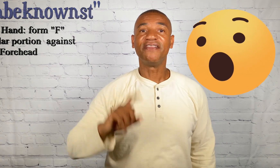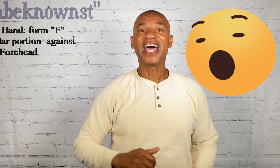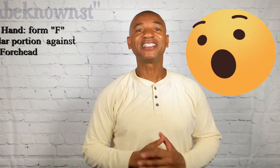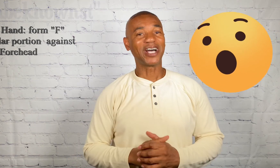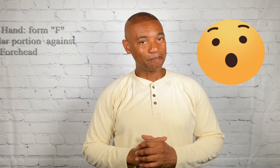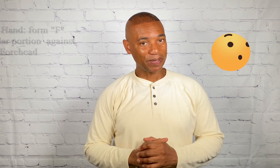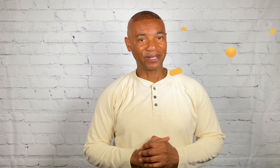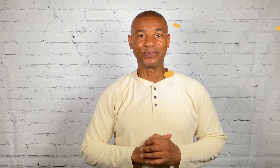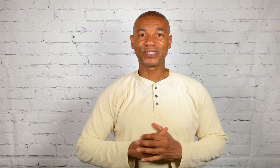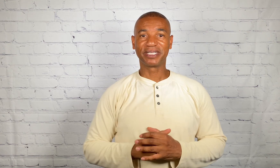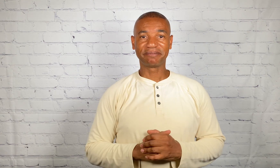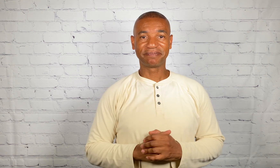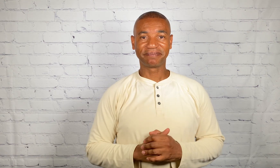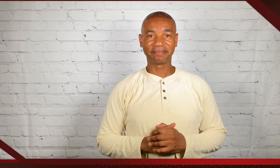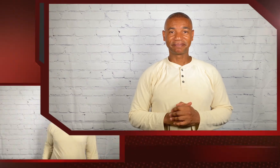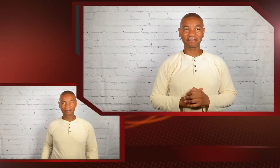That is unbeknownst.